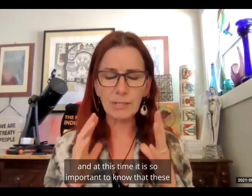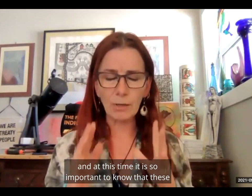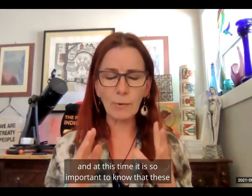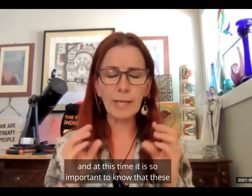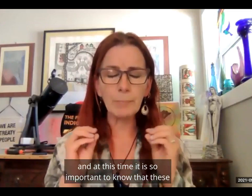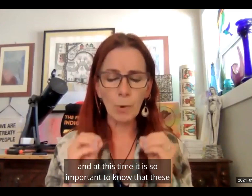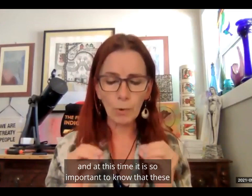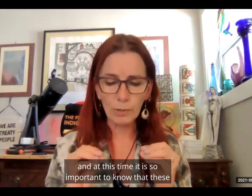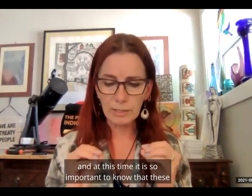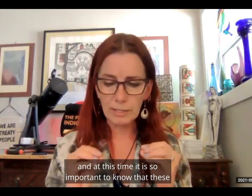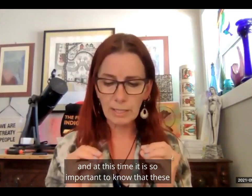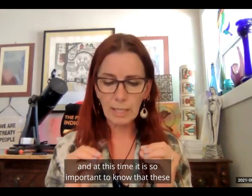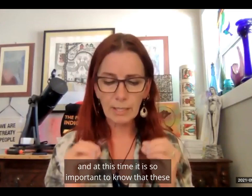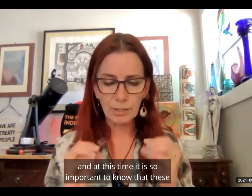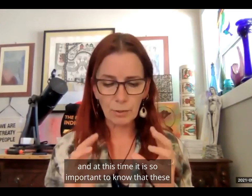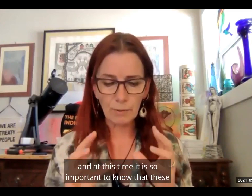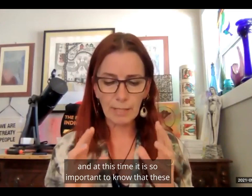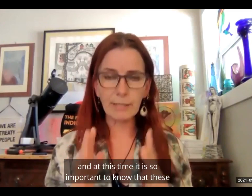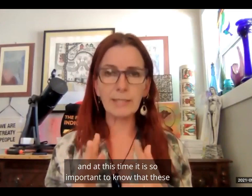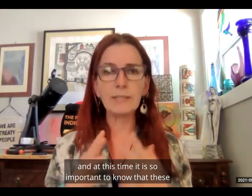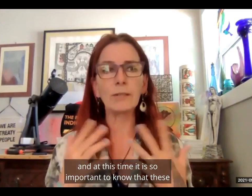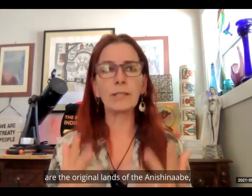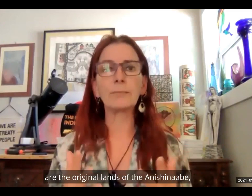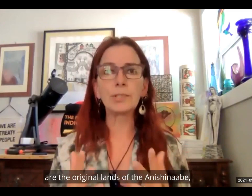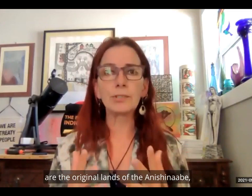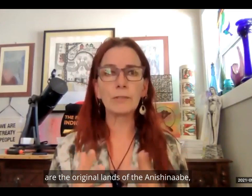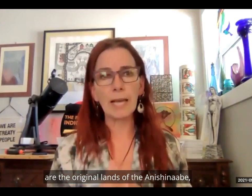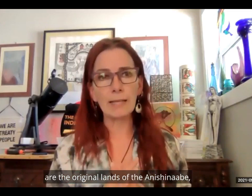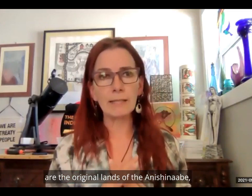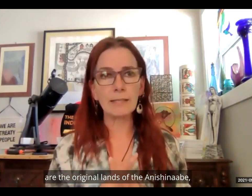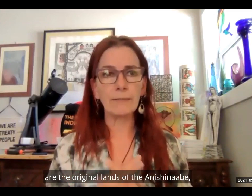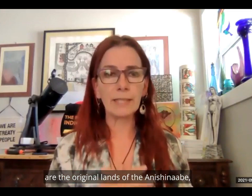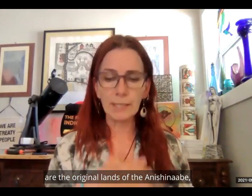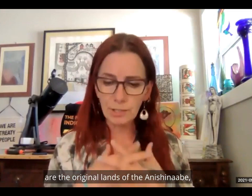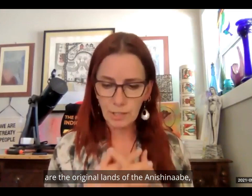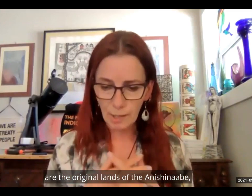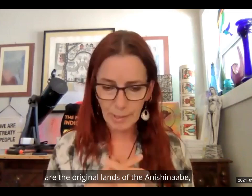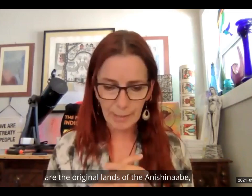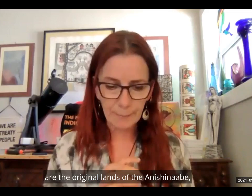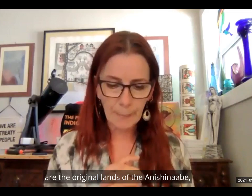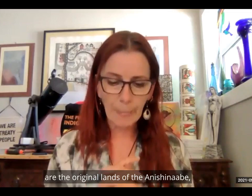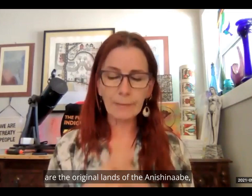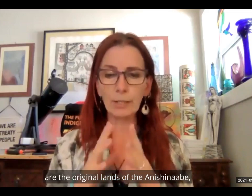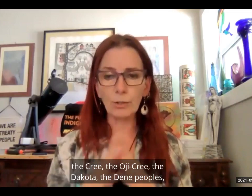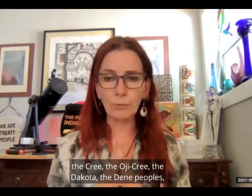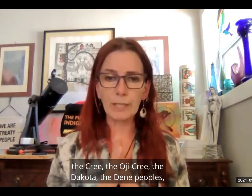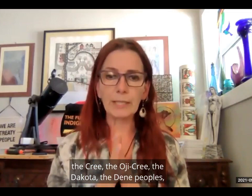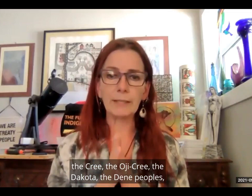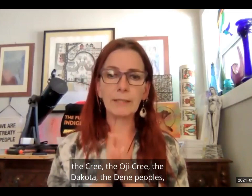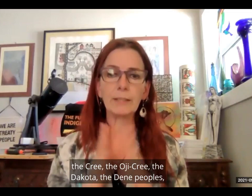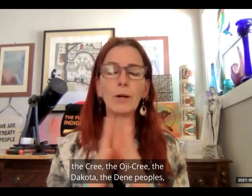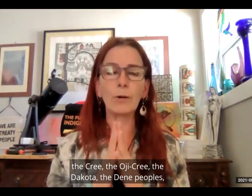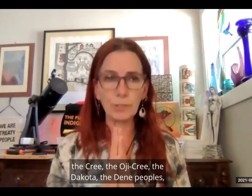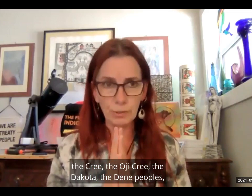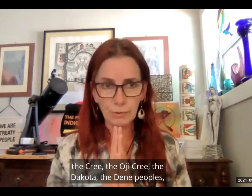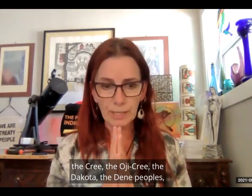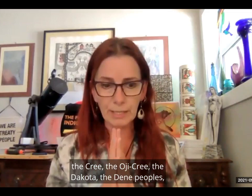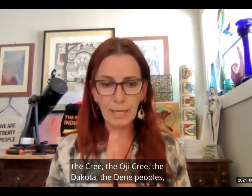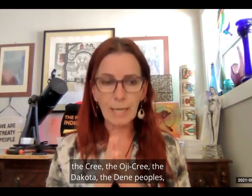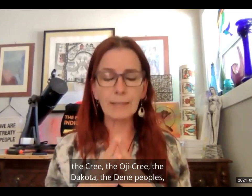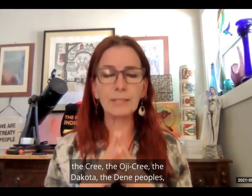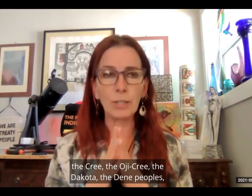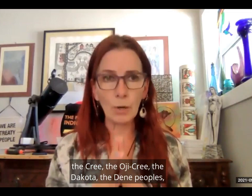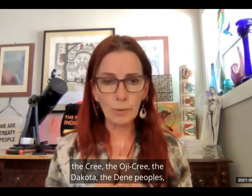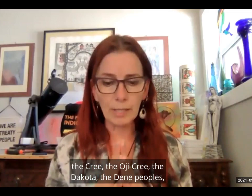this time it is so important to know that these are the original lands of the Anishinaabe, the Cree, the